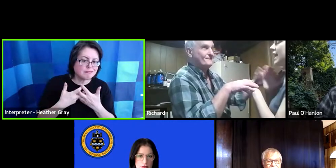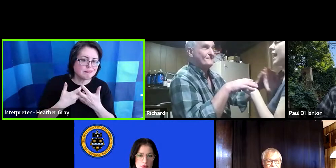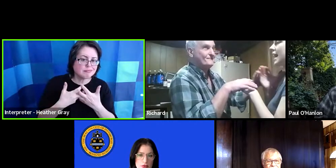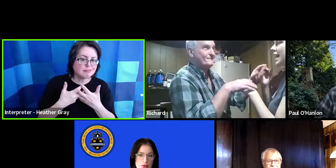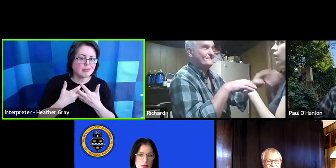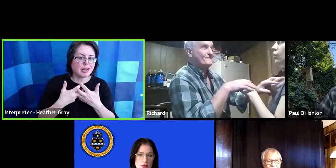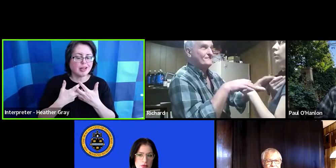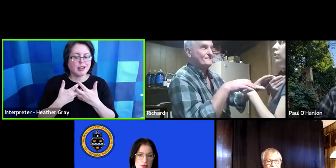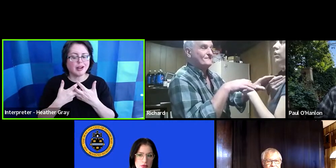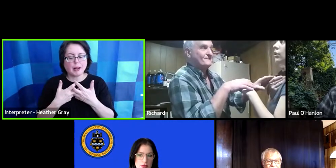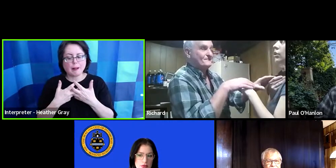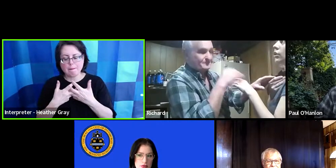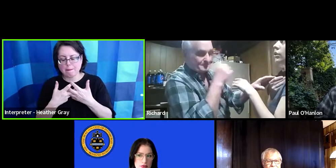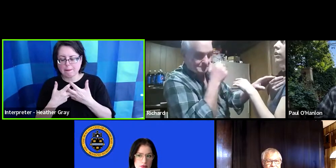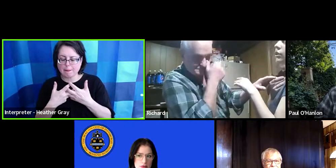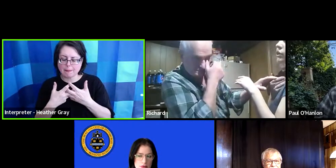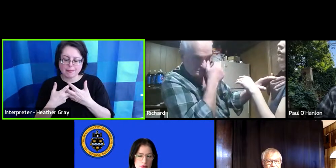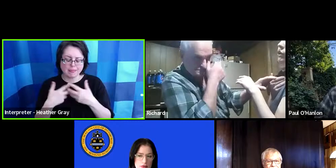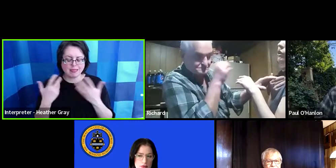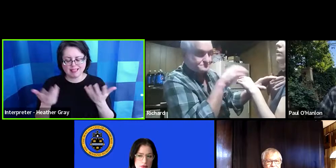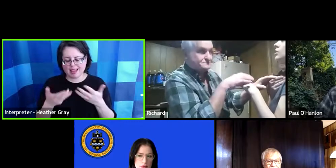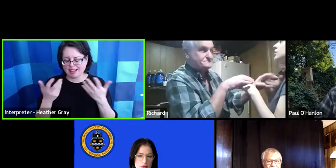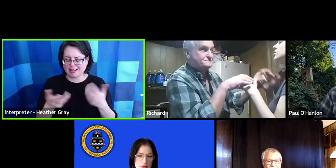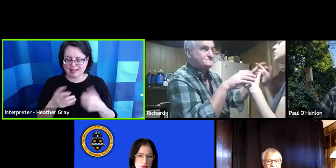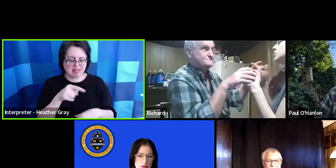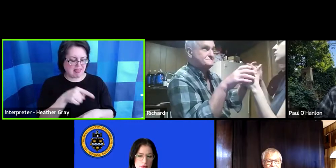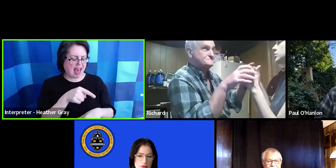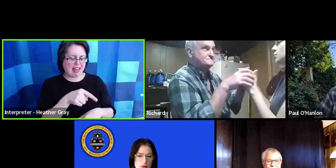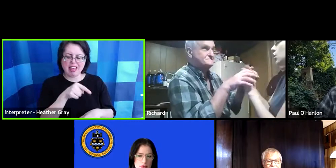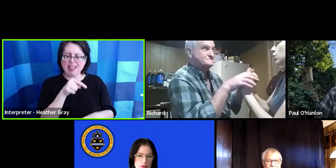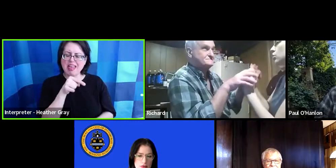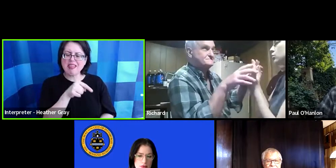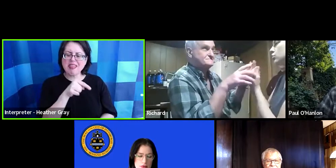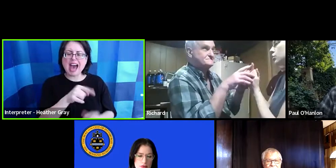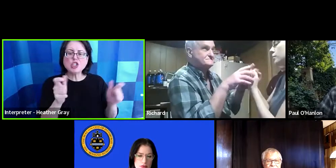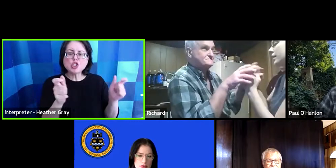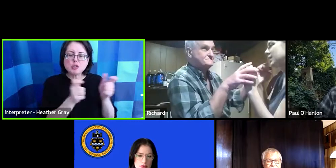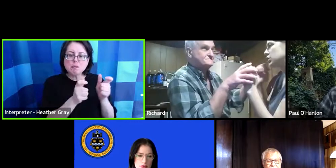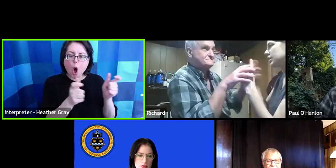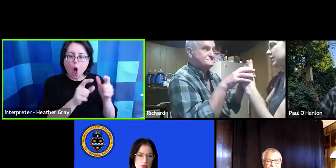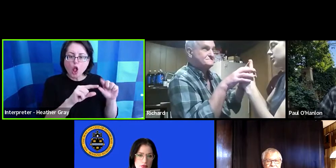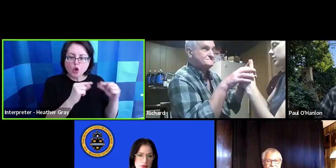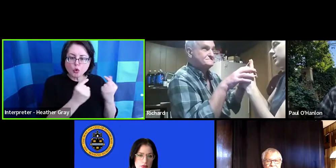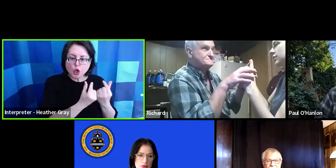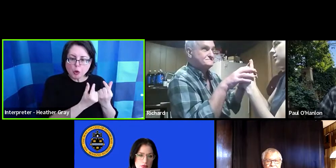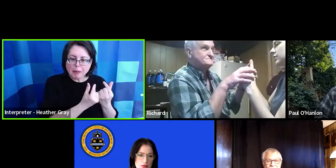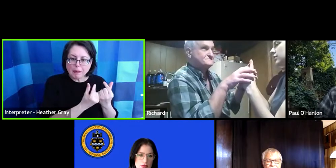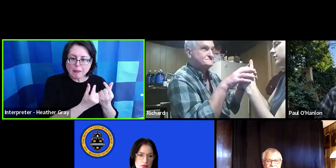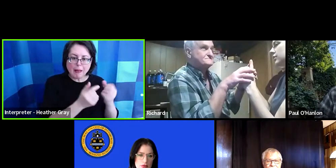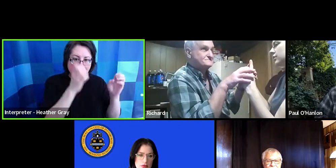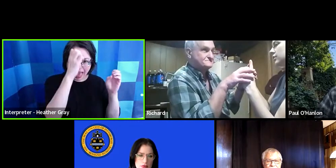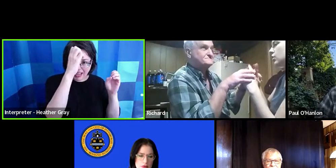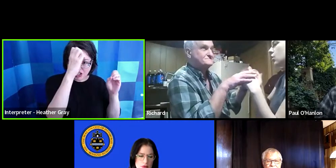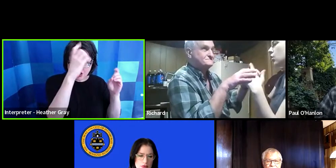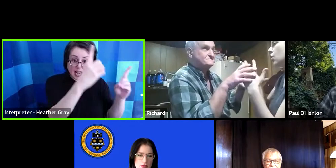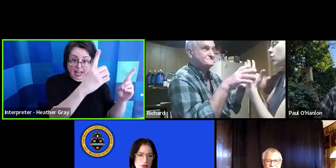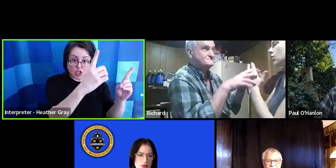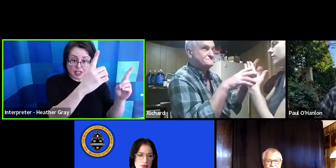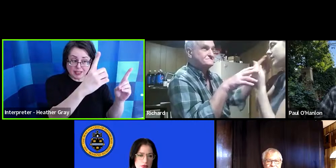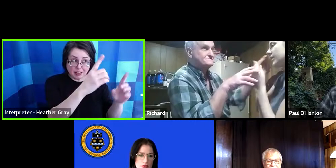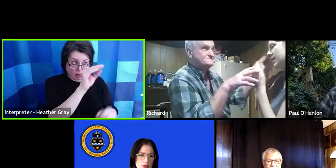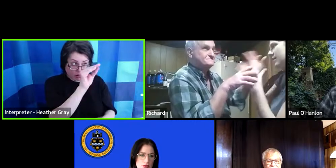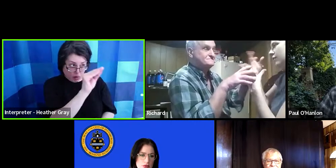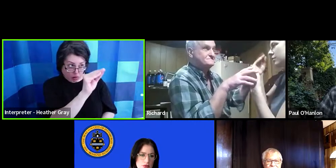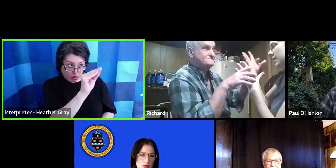our, let's say, that small group, the education that we provided and the recap that we provided and